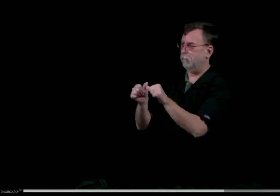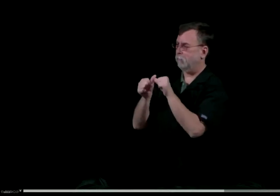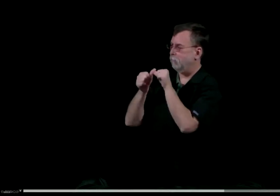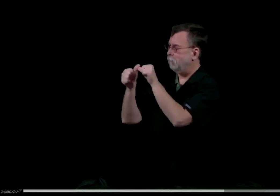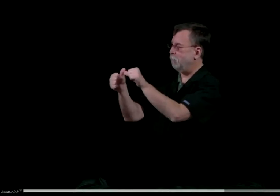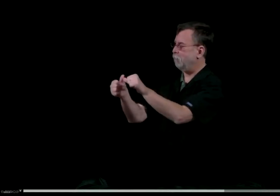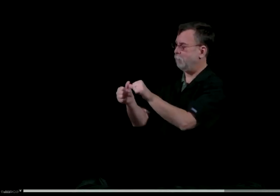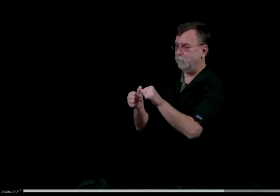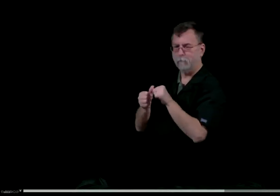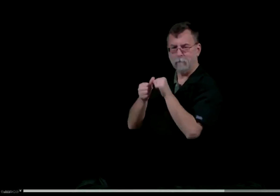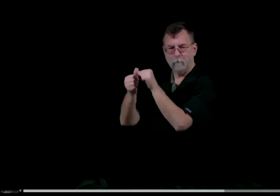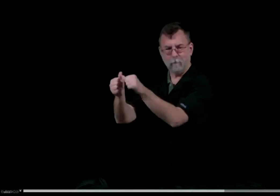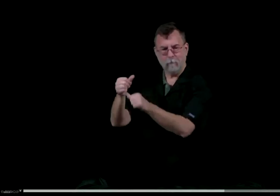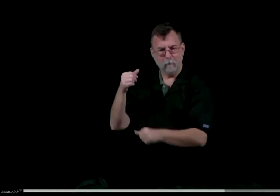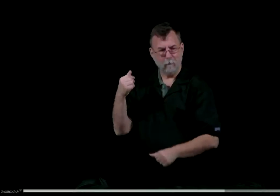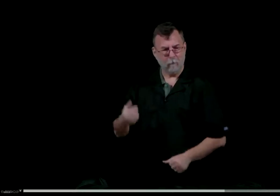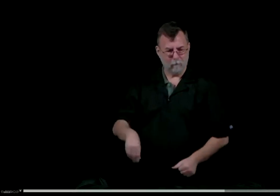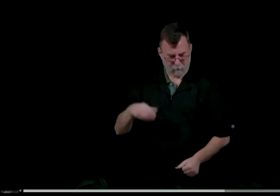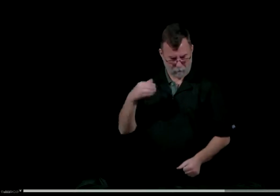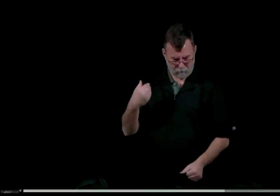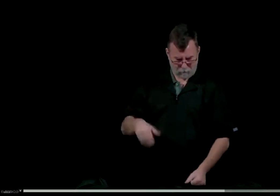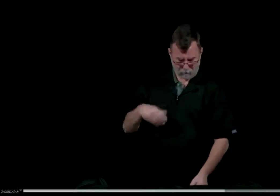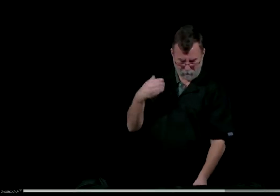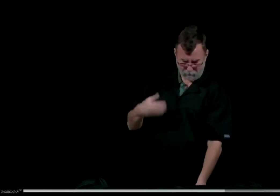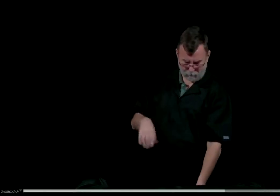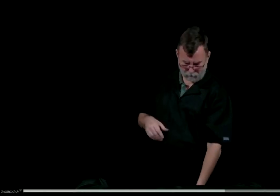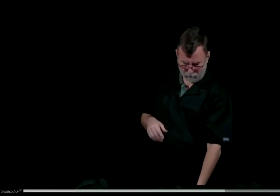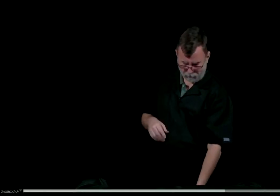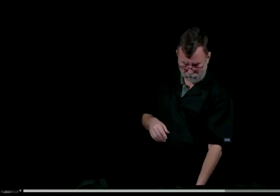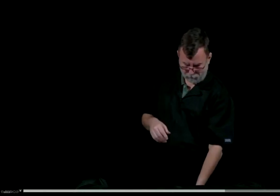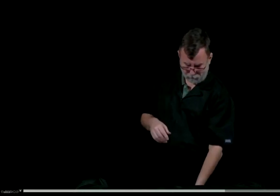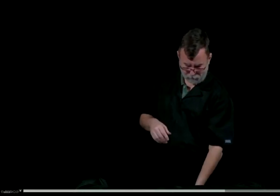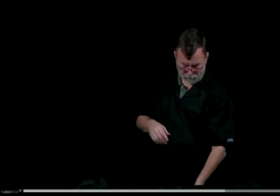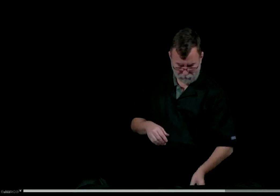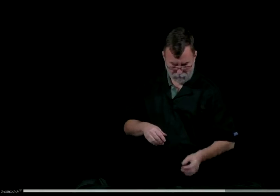But the one from God just lasts and lasts and lasts forever.